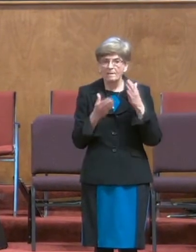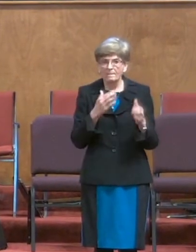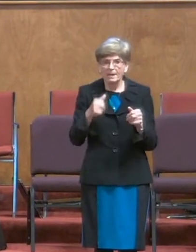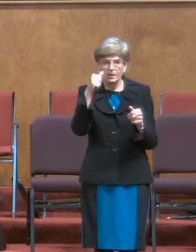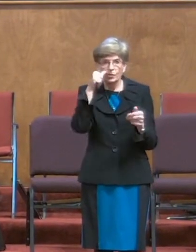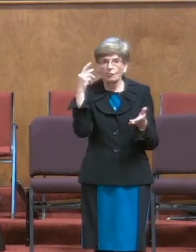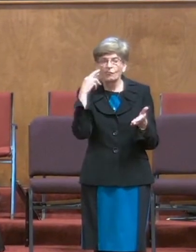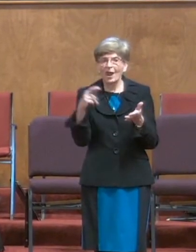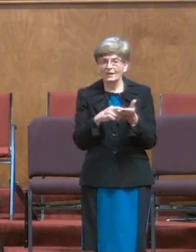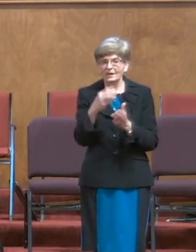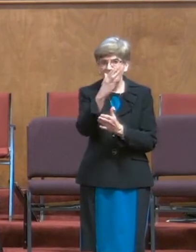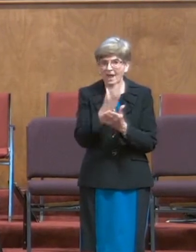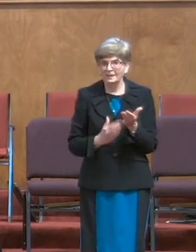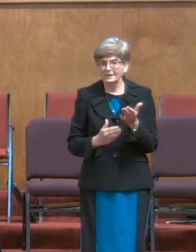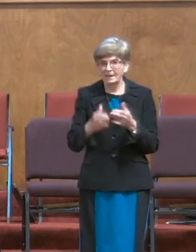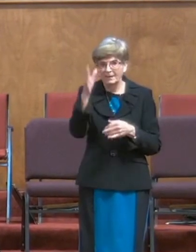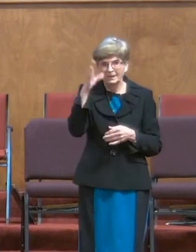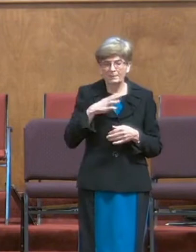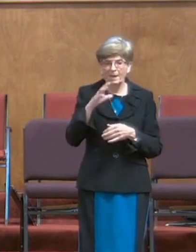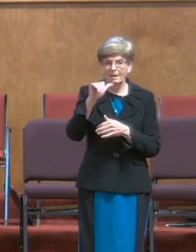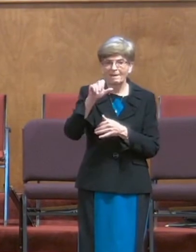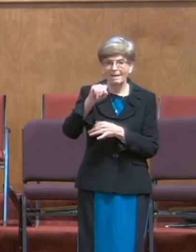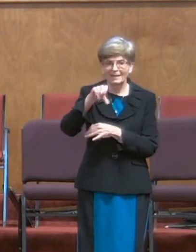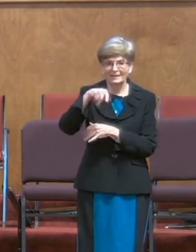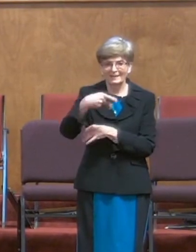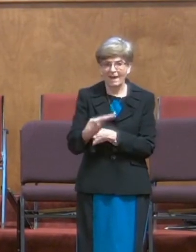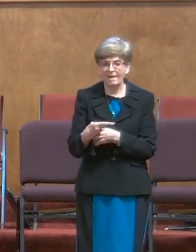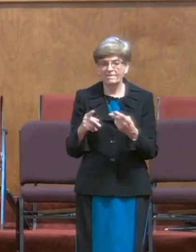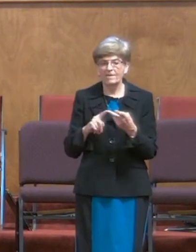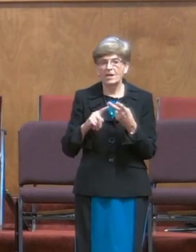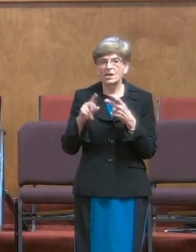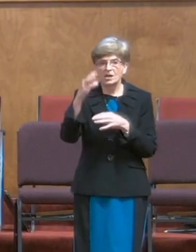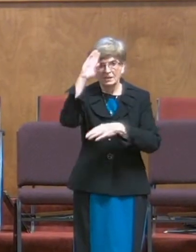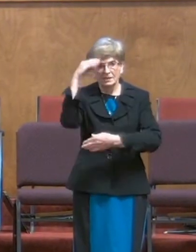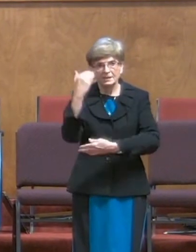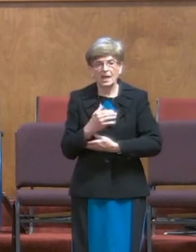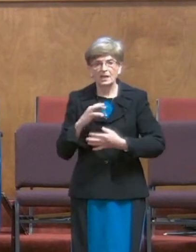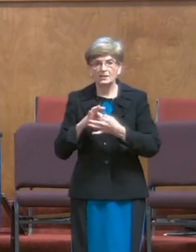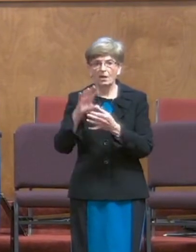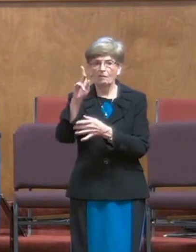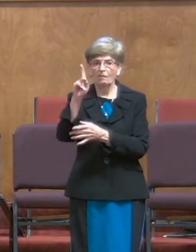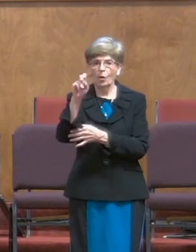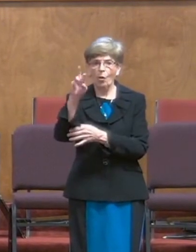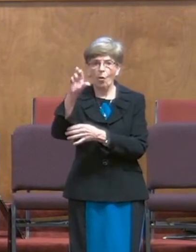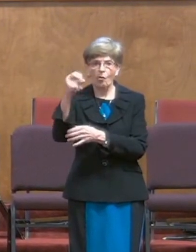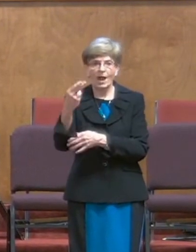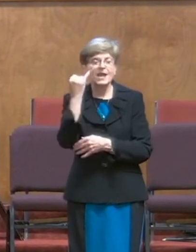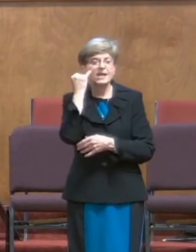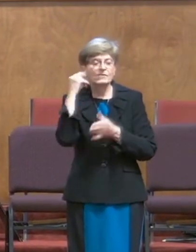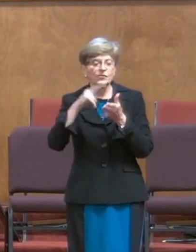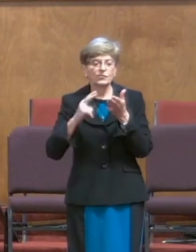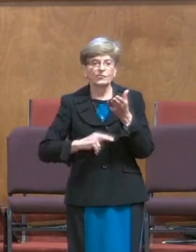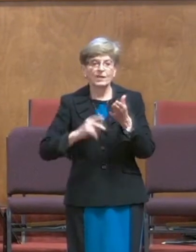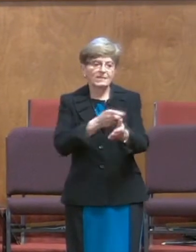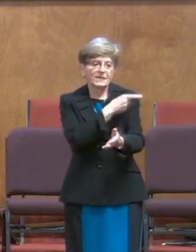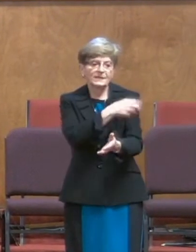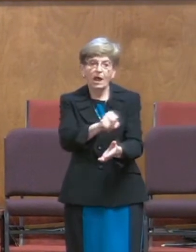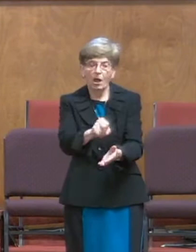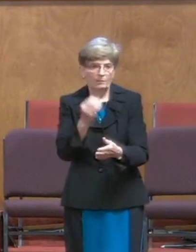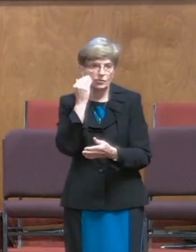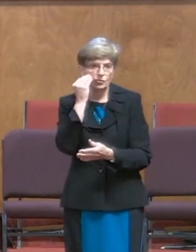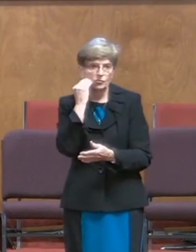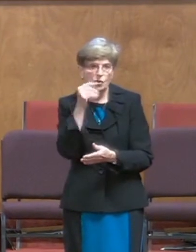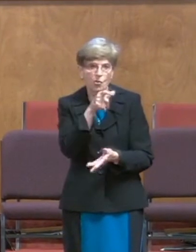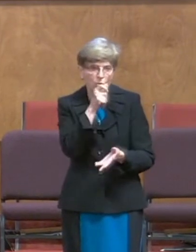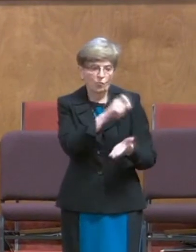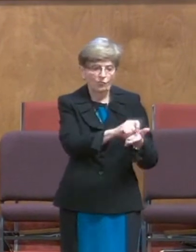David and Asaph and the sons of Korah. If you've ever read any of the Psalms, you know exactly who I'm talking